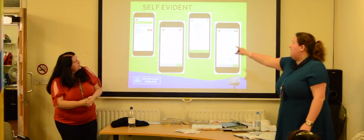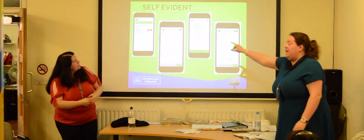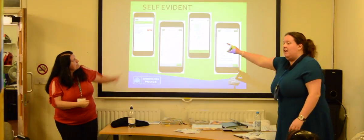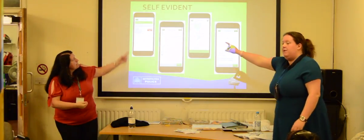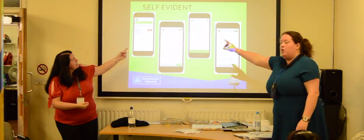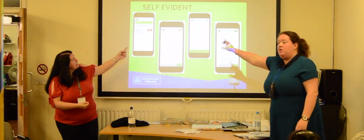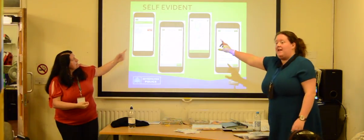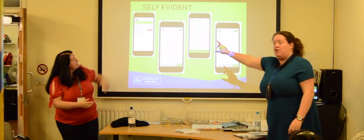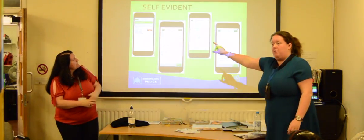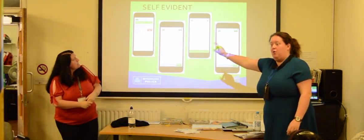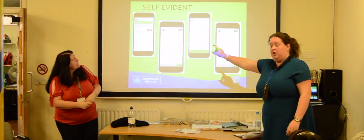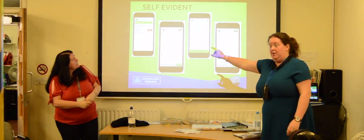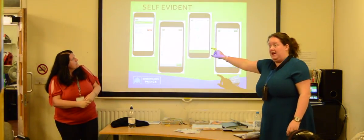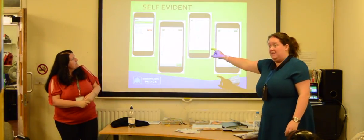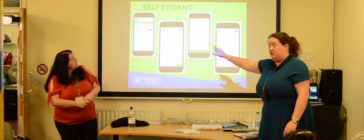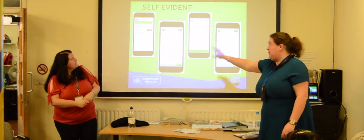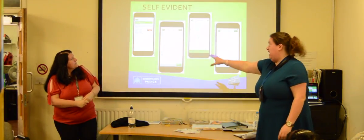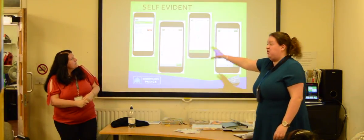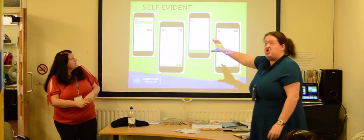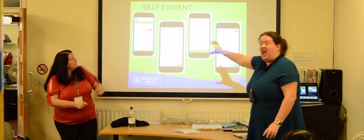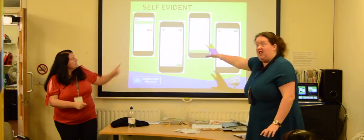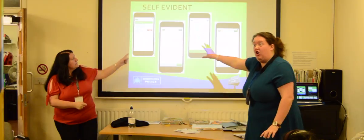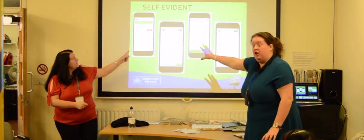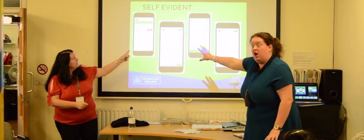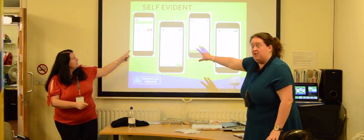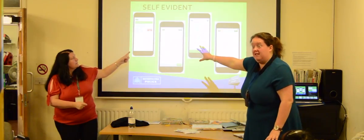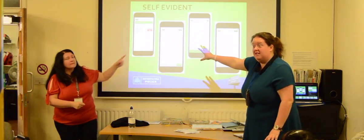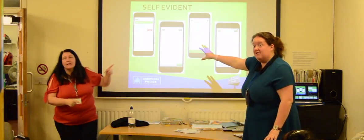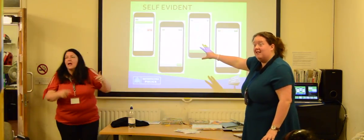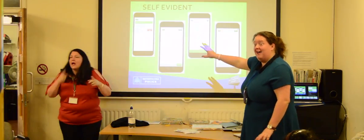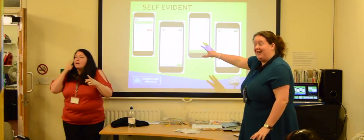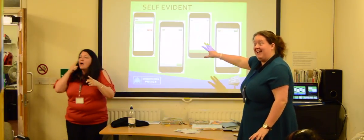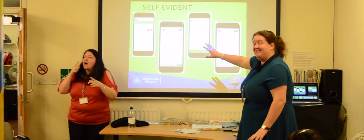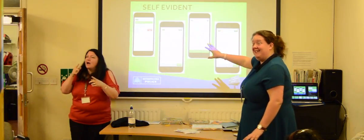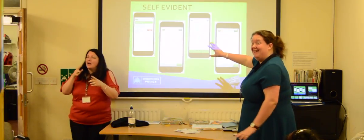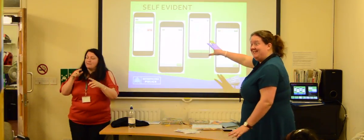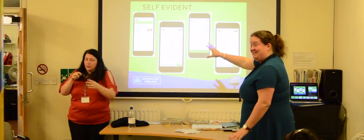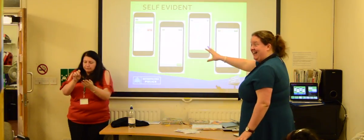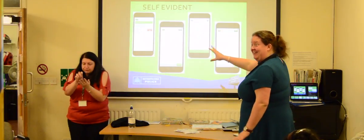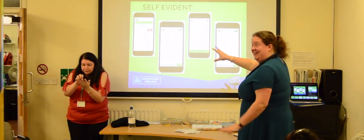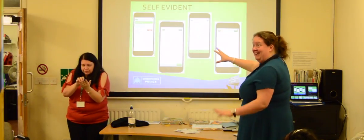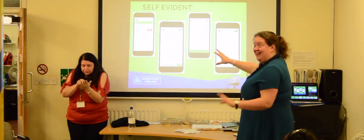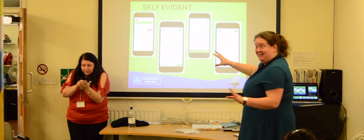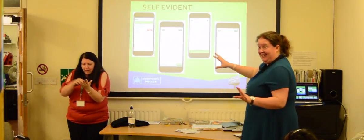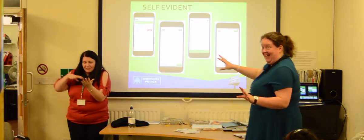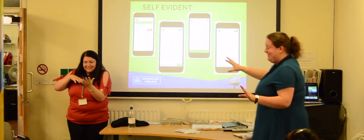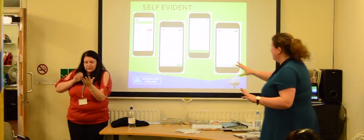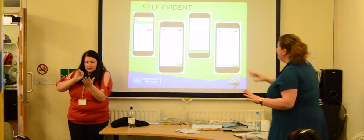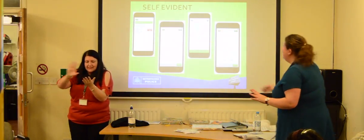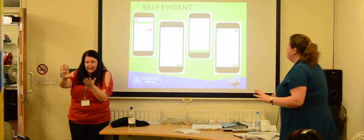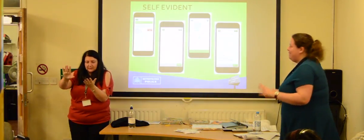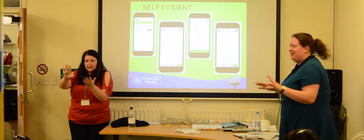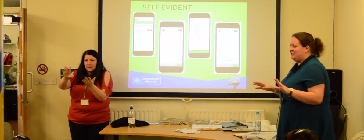The next bit is, before you send the report to the police, it just makes you check it's not an emergency. Okay? It tells you to dial 999 just in